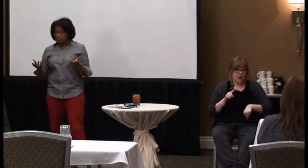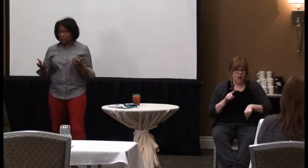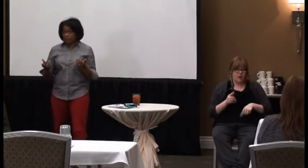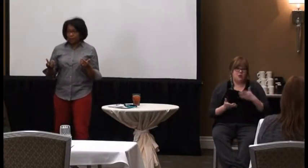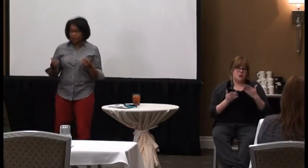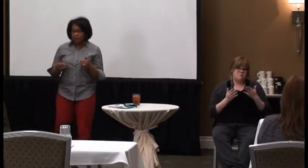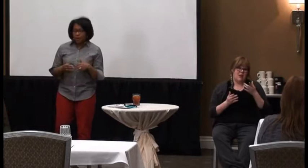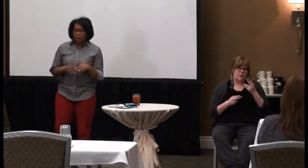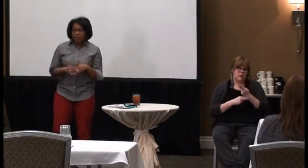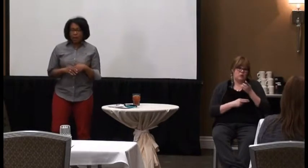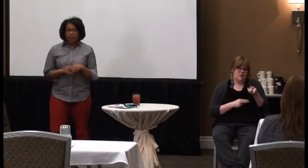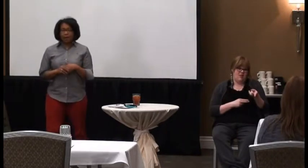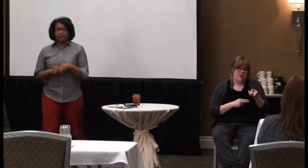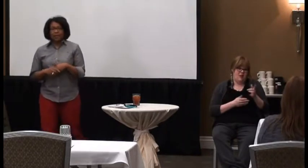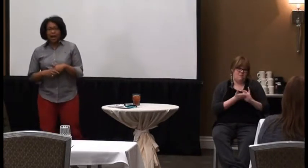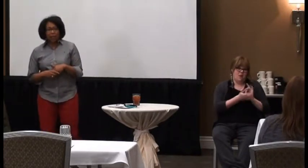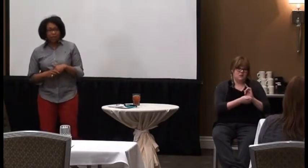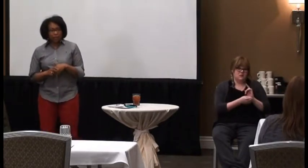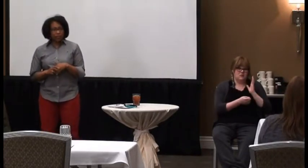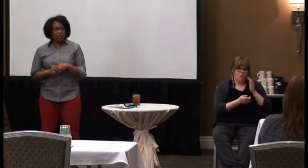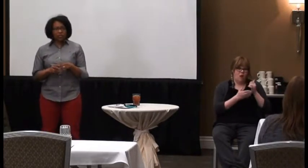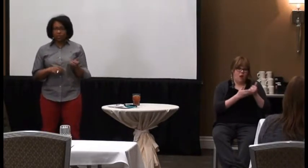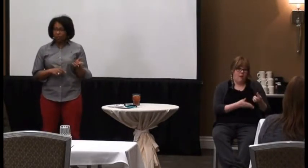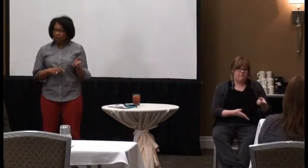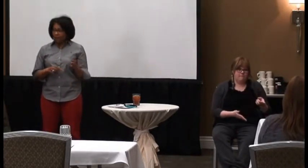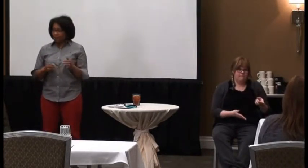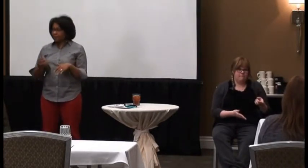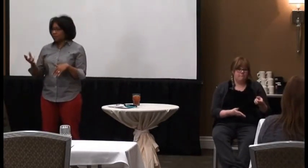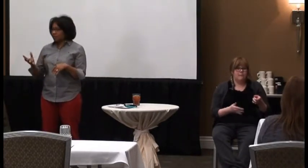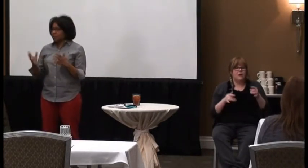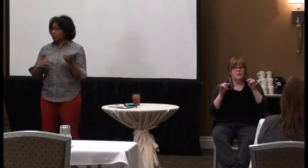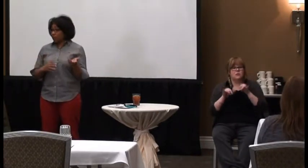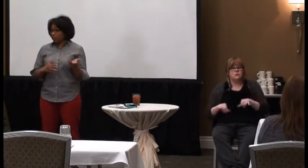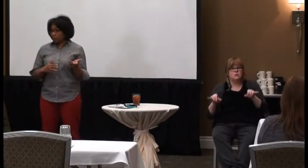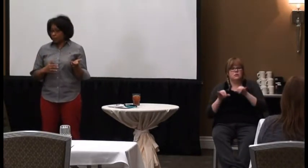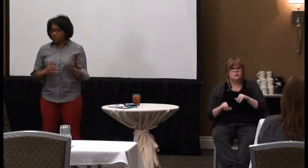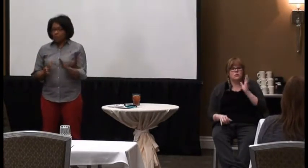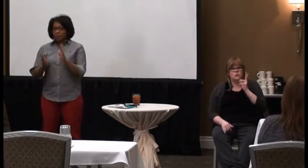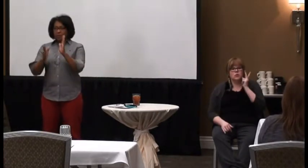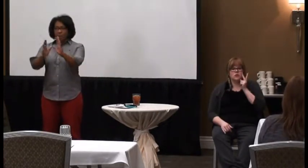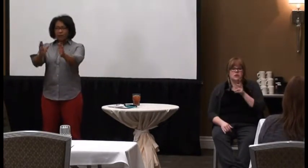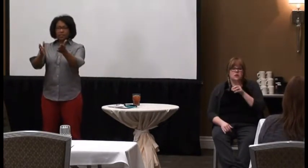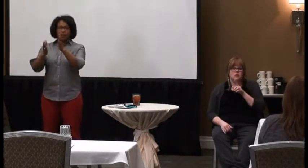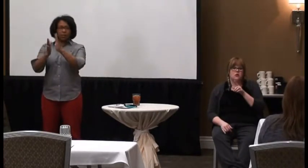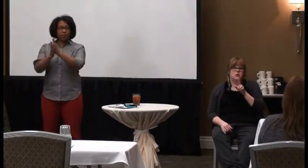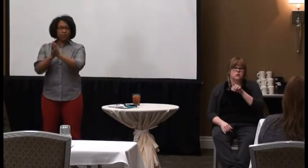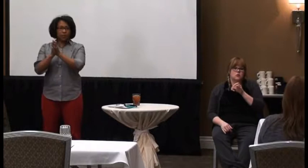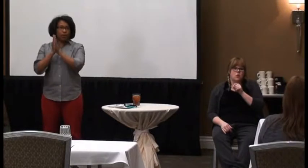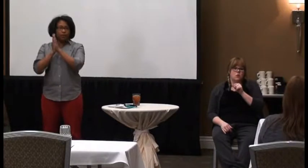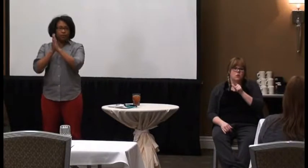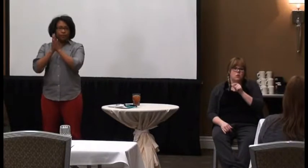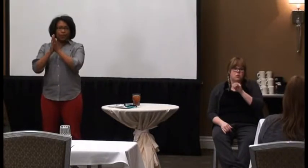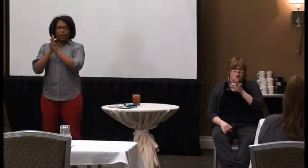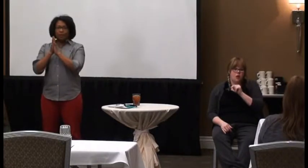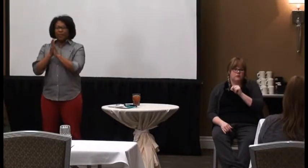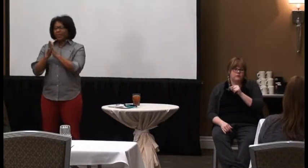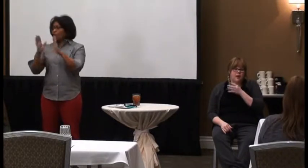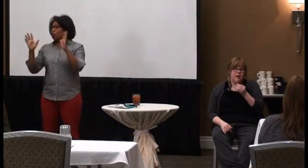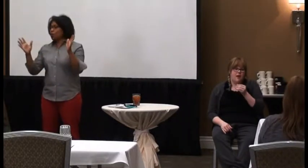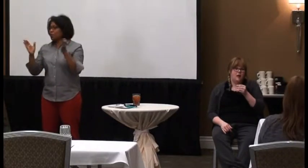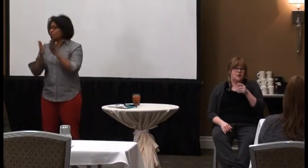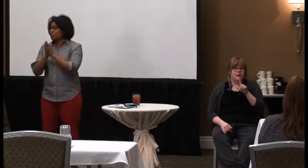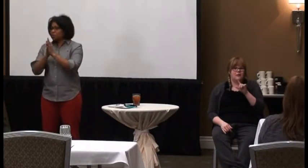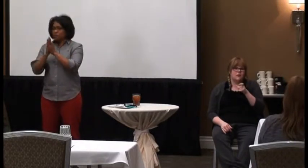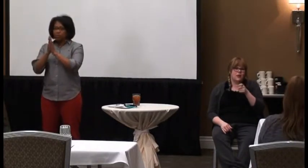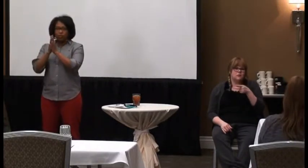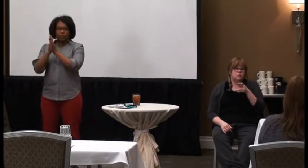option for them. Commonly you'll see Zoloft and Celexa or Lexapro. Celexa and Lexapro, and